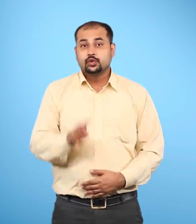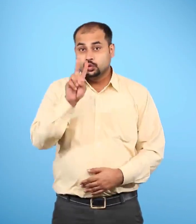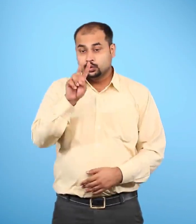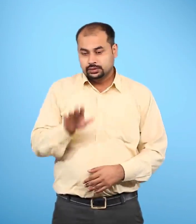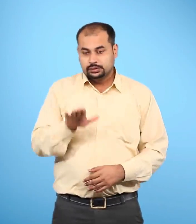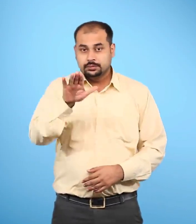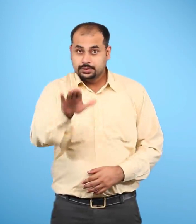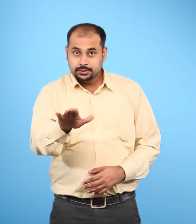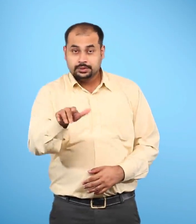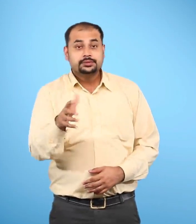Step 2.